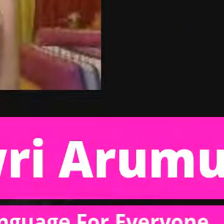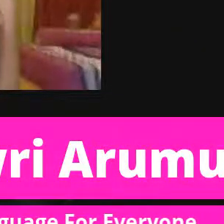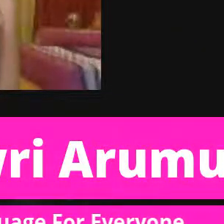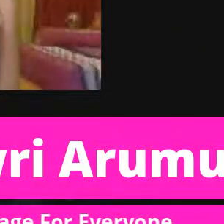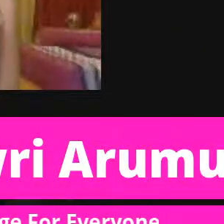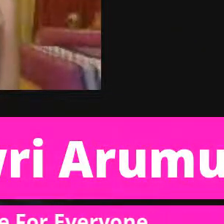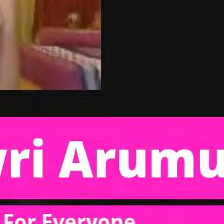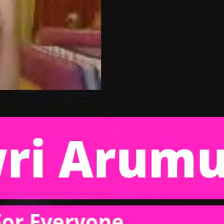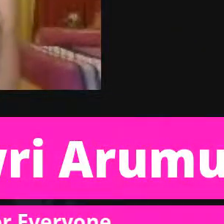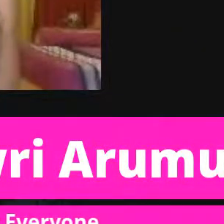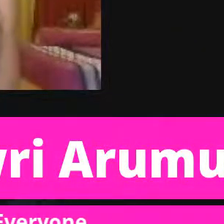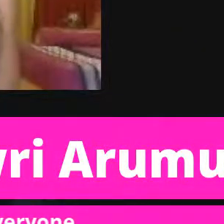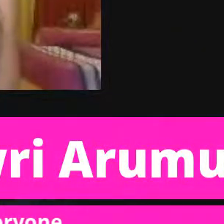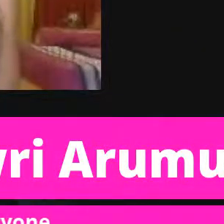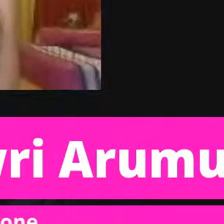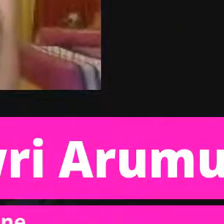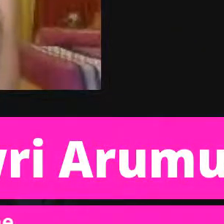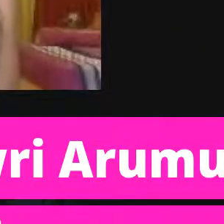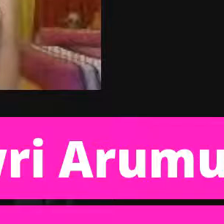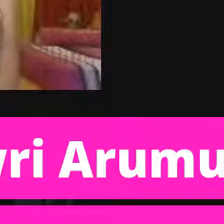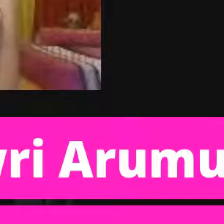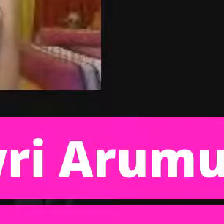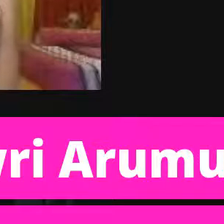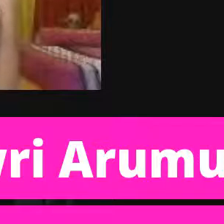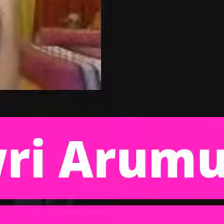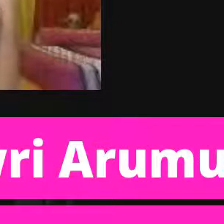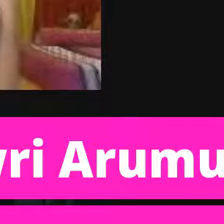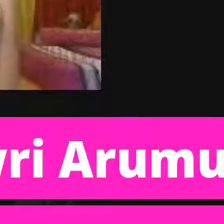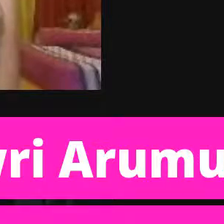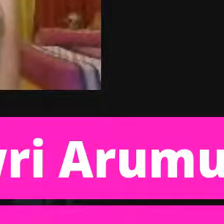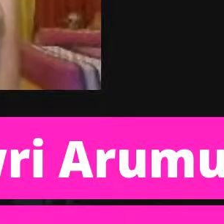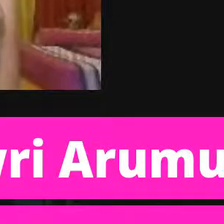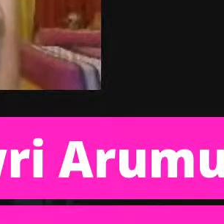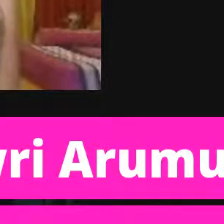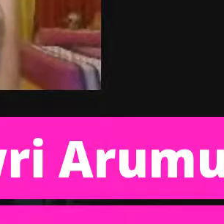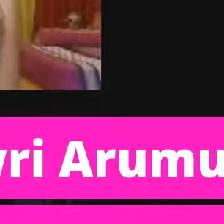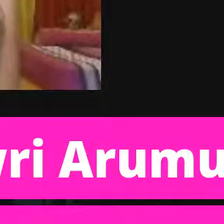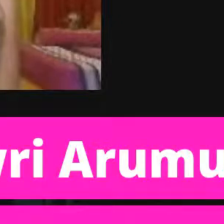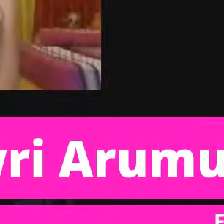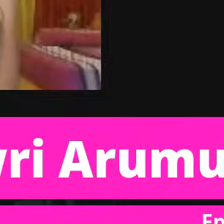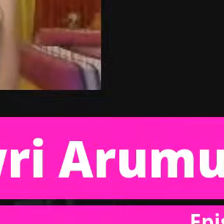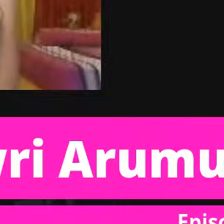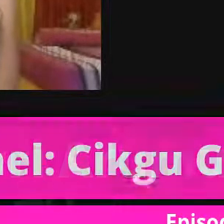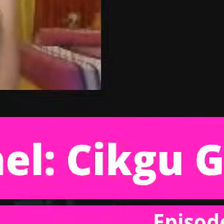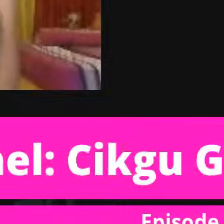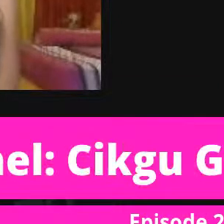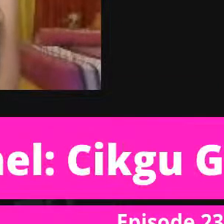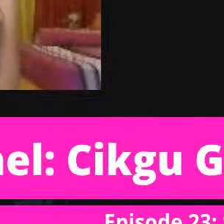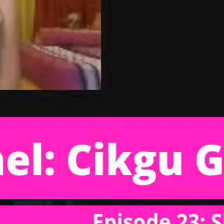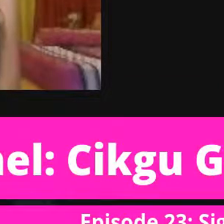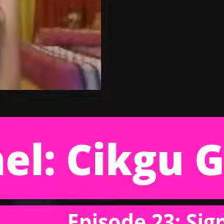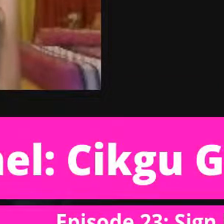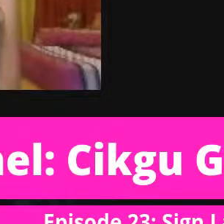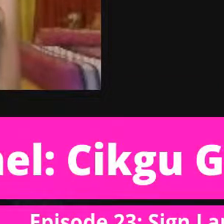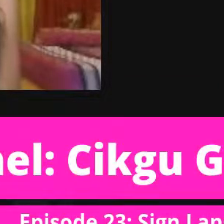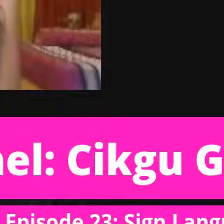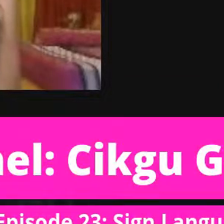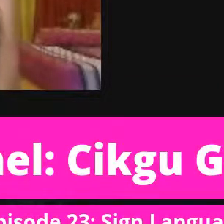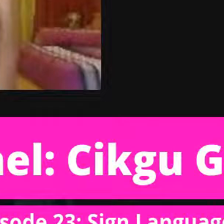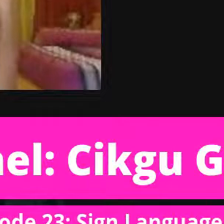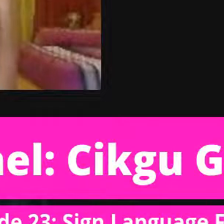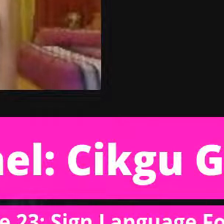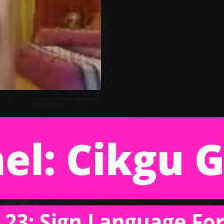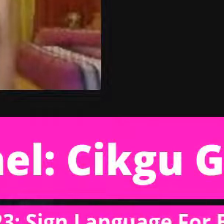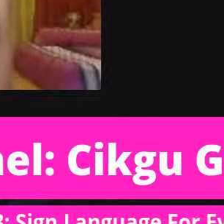page Gauri Arumuga, right? Yeah, yeah, yeah. Okay, and Correct, also correct. if you want to learn something, then her YouTube channel